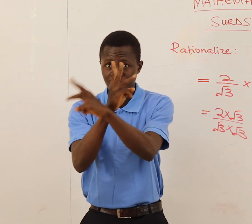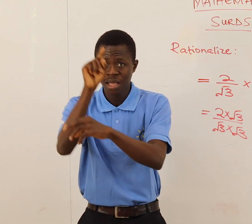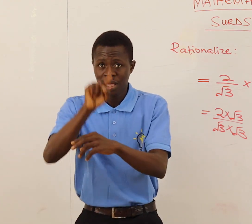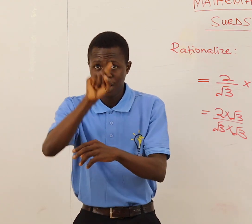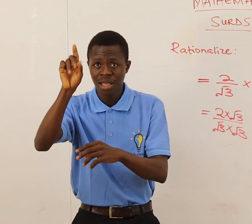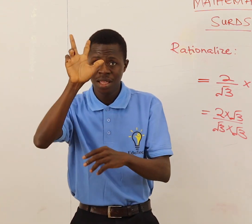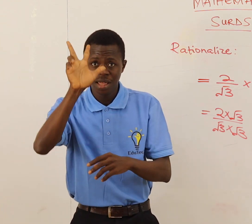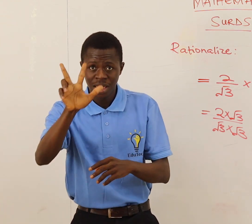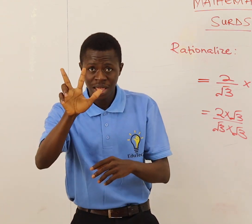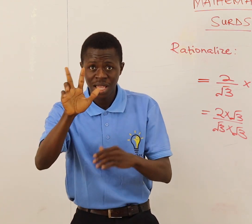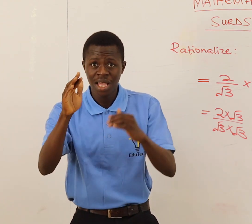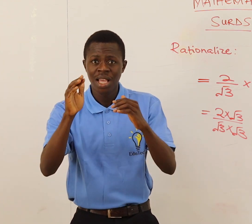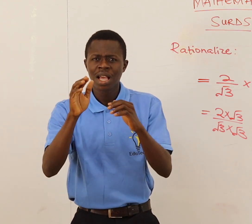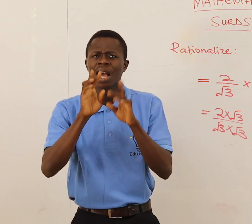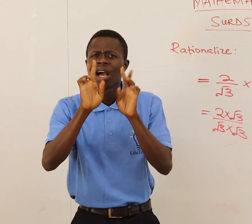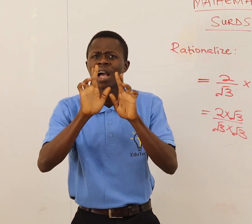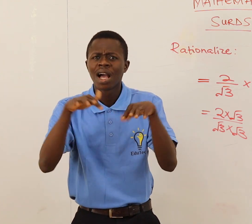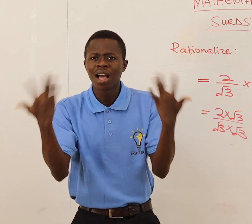Now, with regards to the denominator,